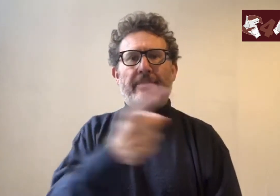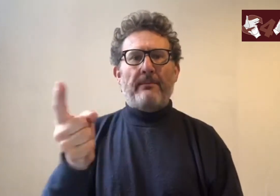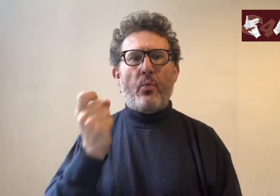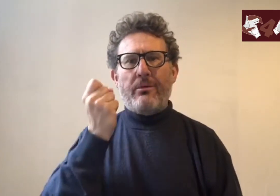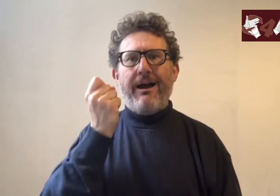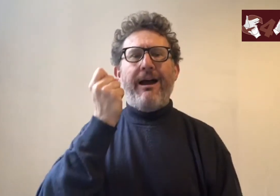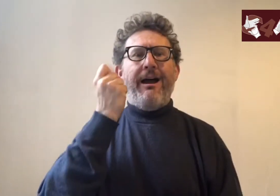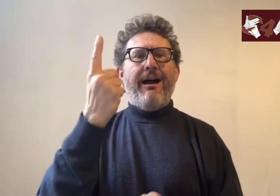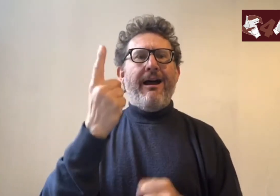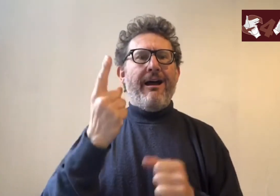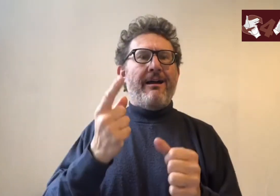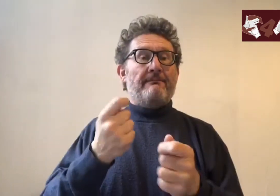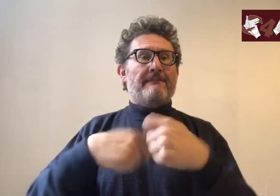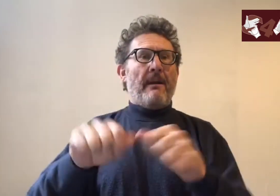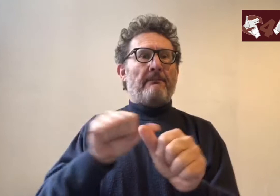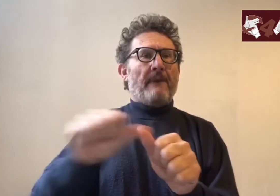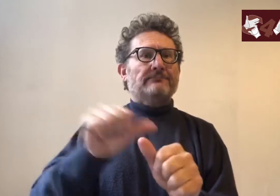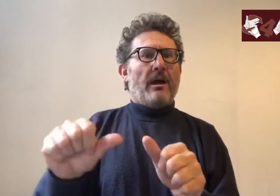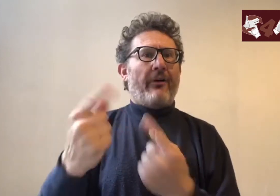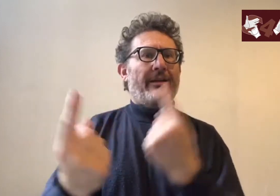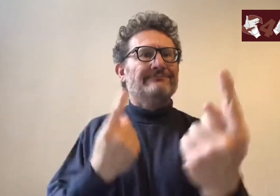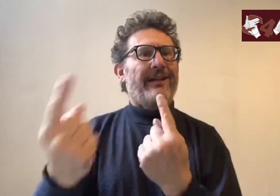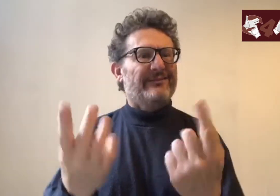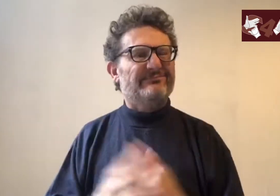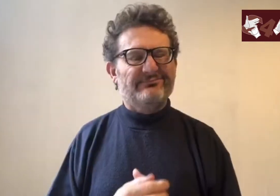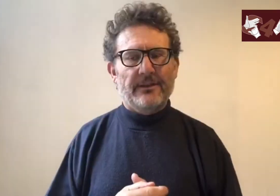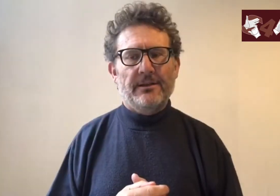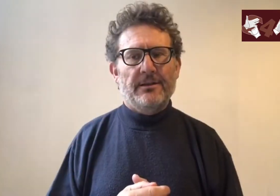providing information to people just to help them have better lives.